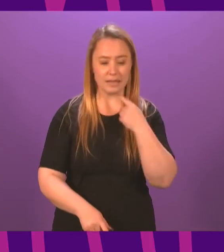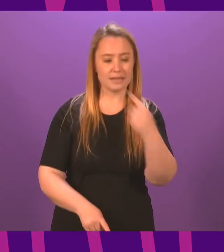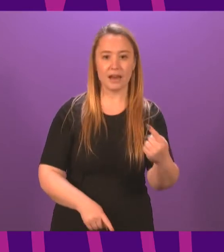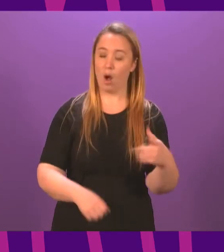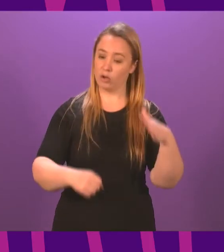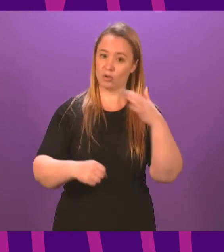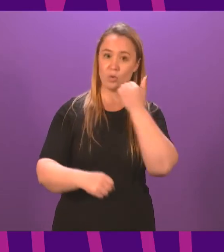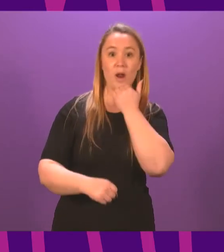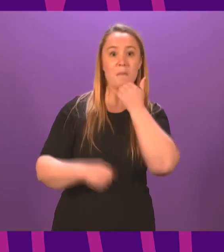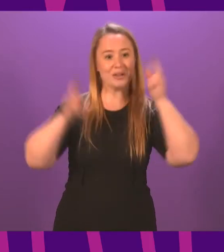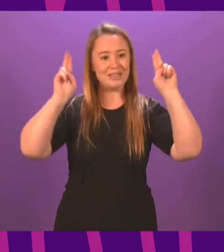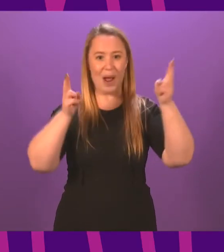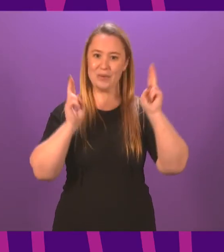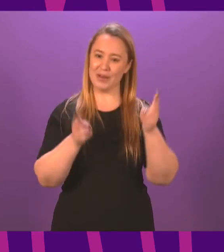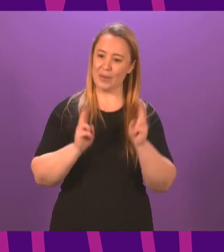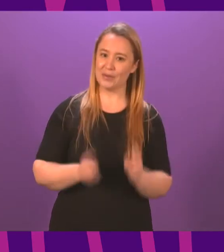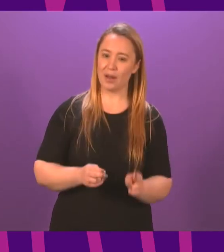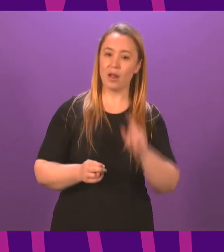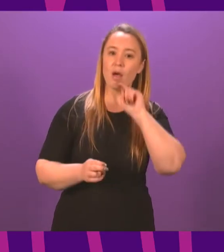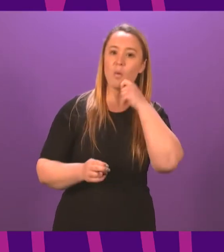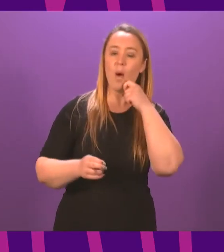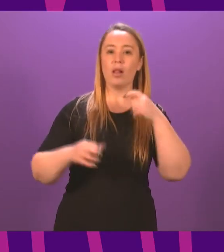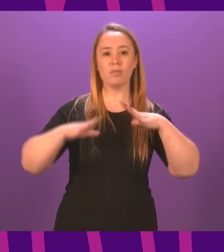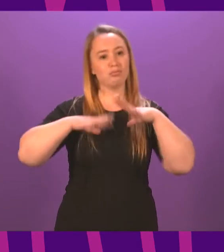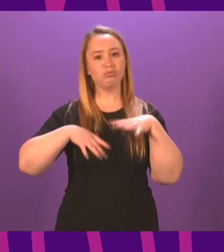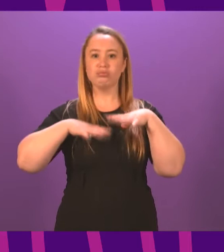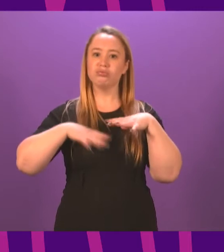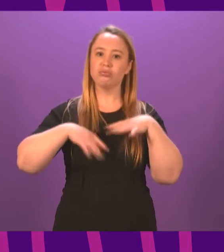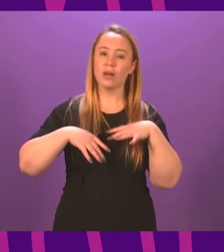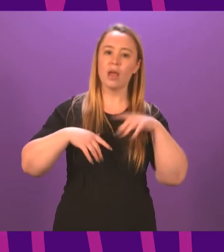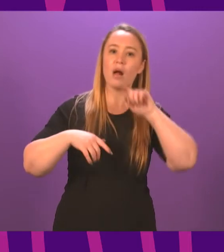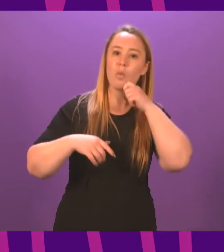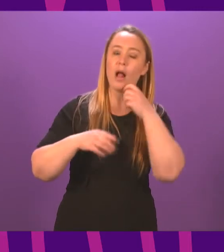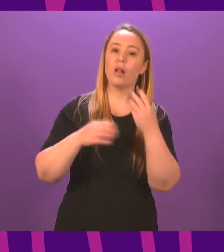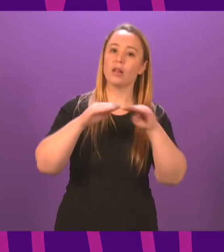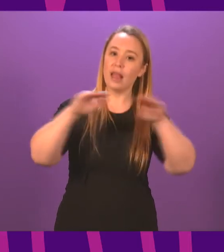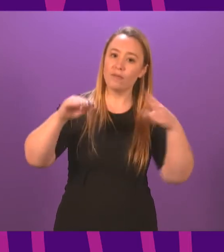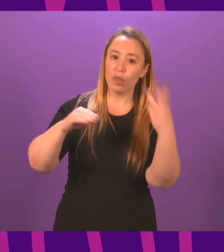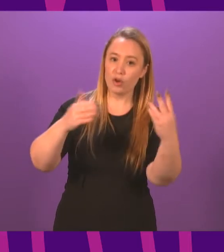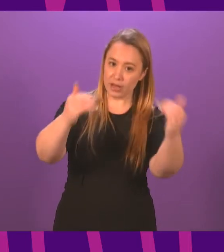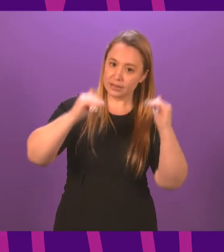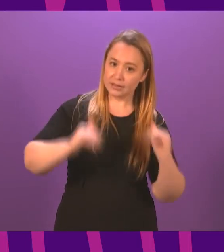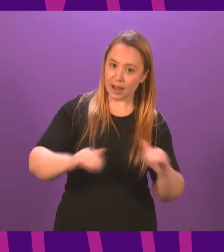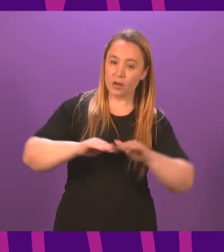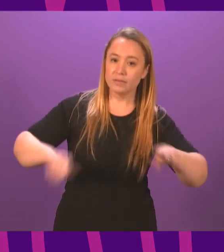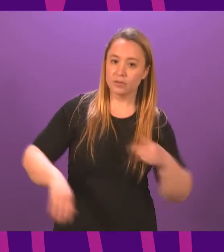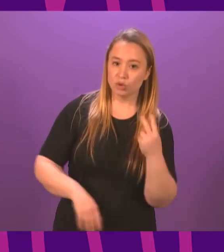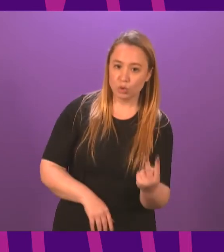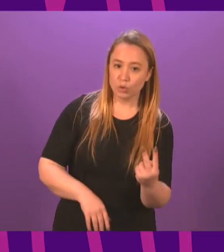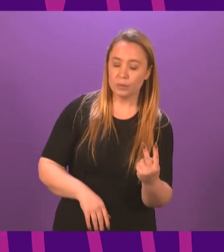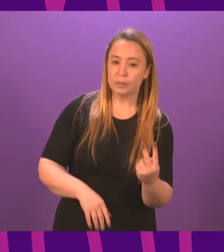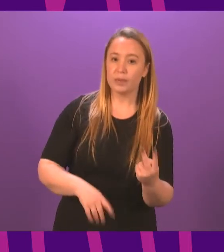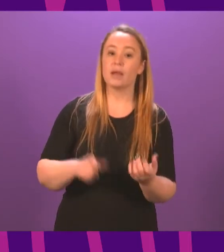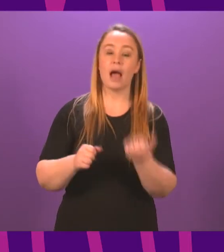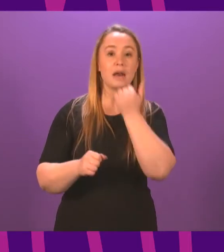cases there keeps going down, they will have restrictions lifted and move from a tier 3 to a tier 2, and the number of